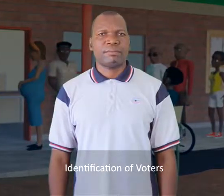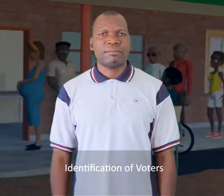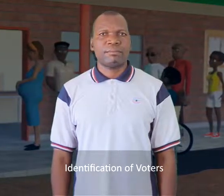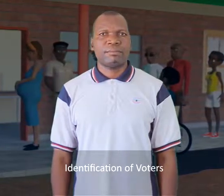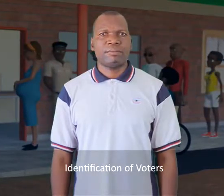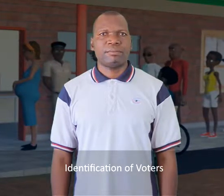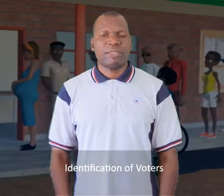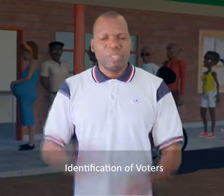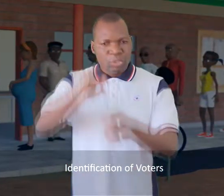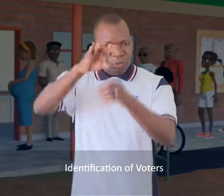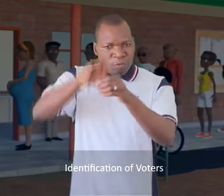Identification of voters.